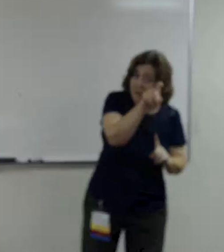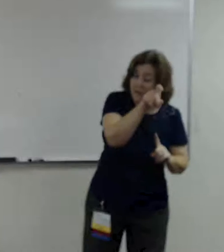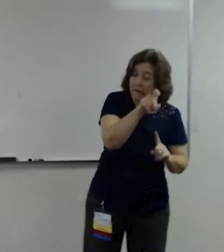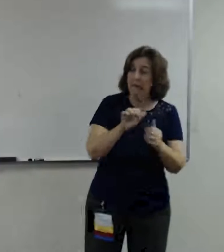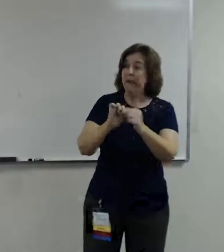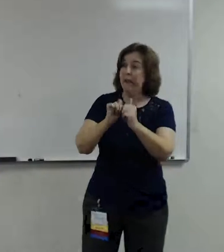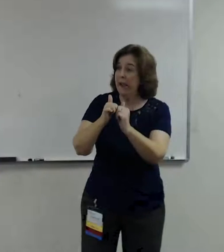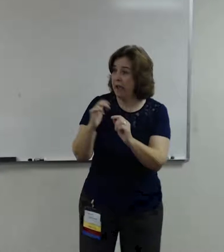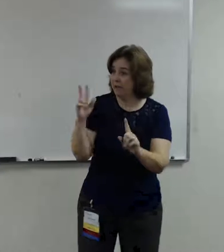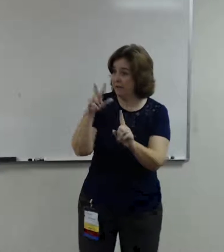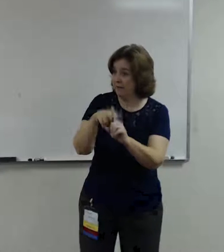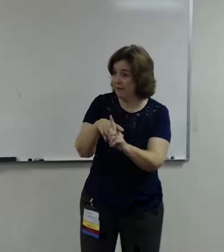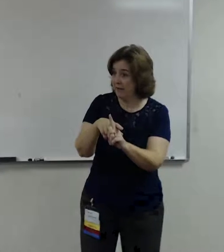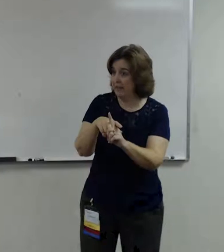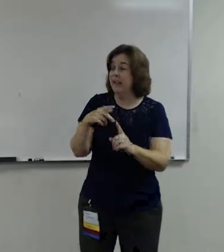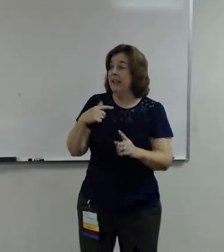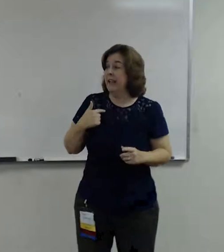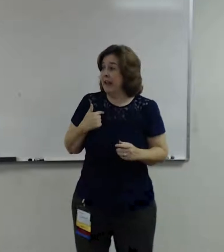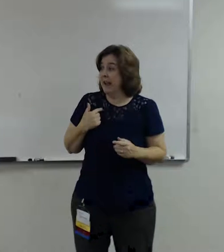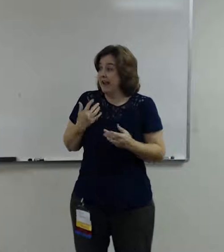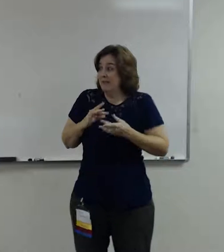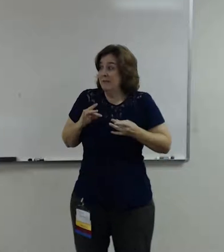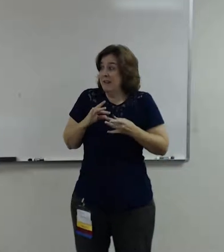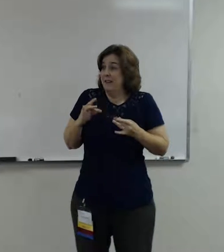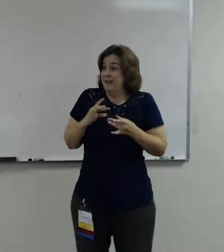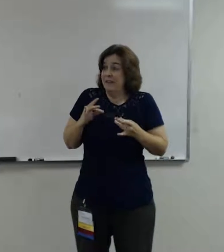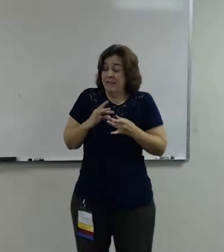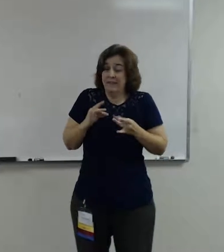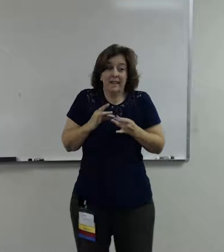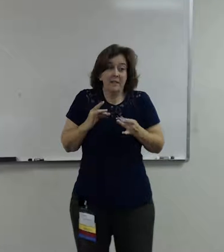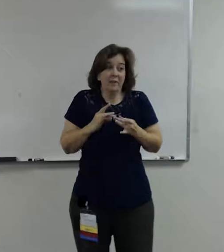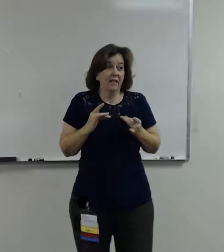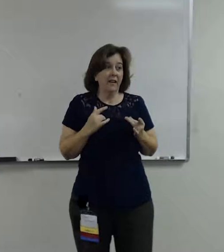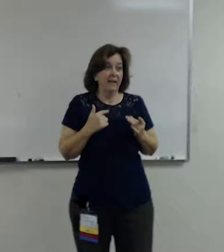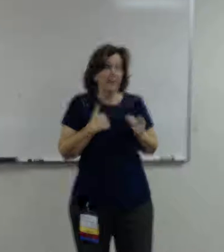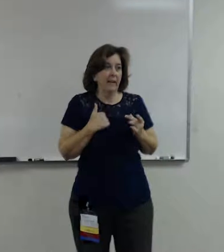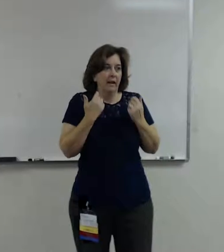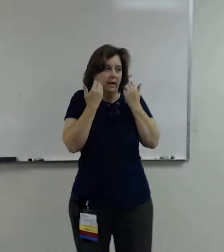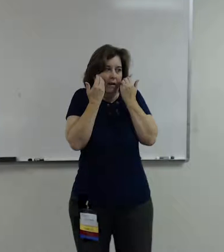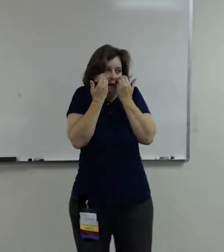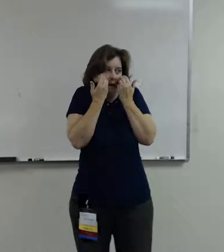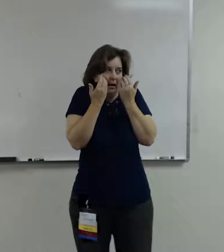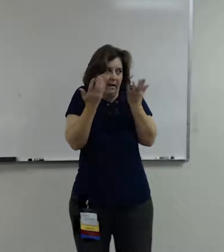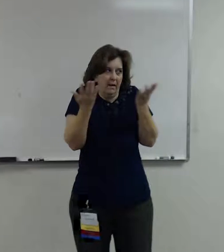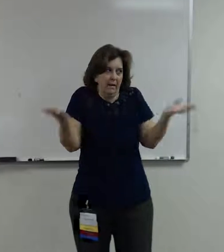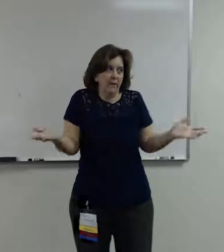relate, and how does it relate? And I was making the statement that I don't